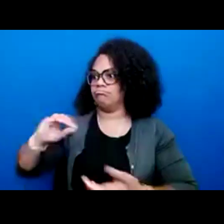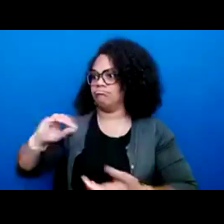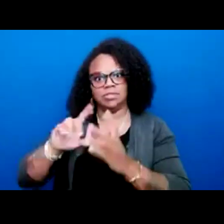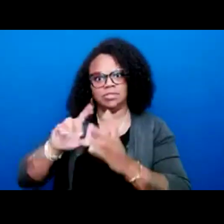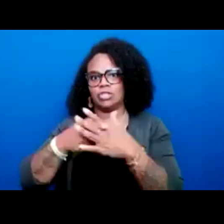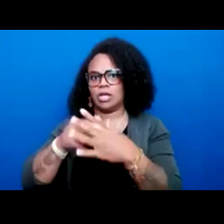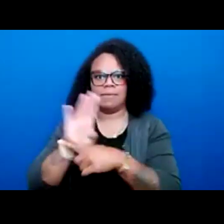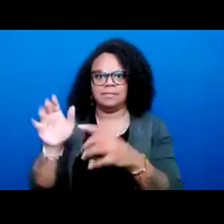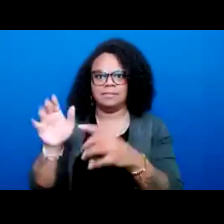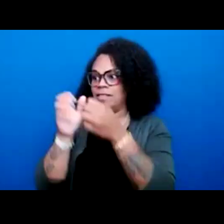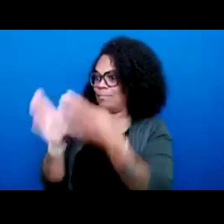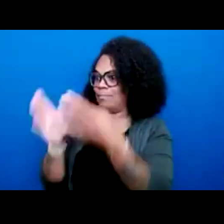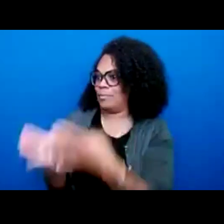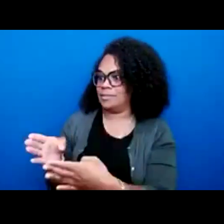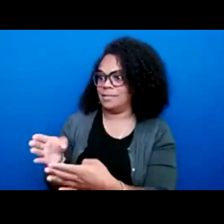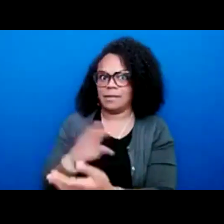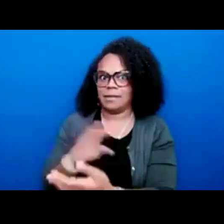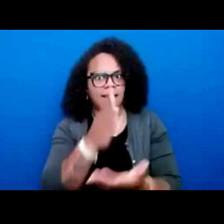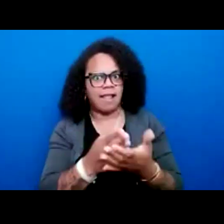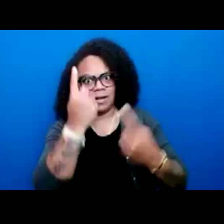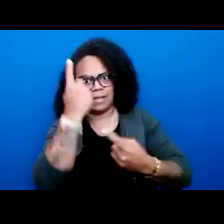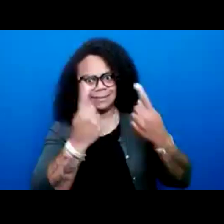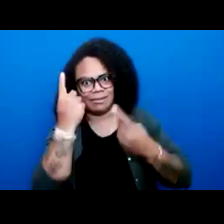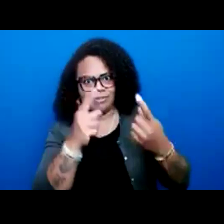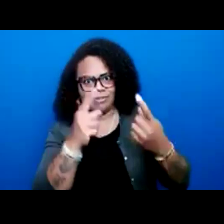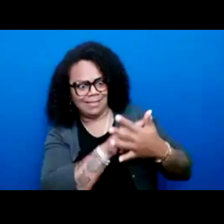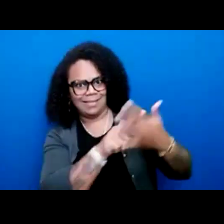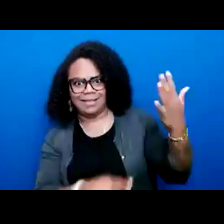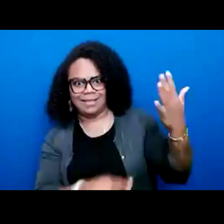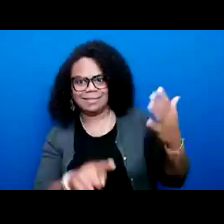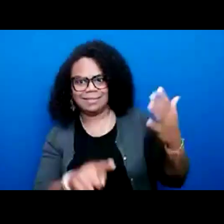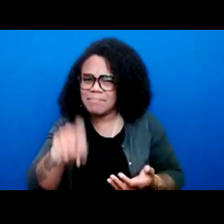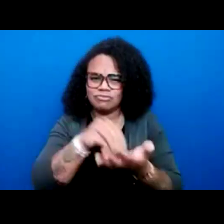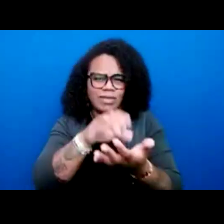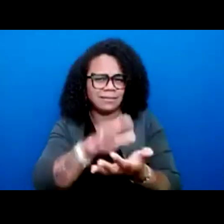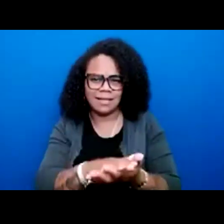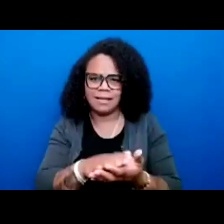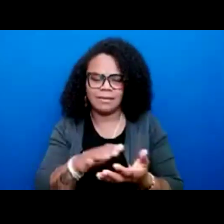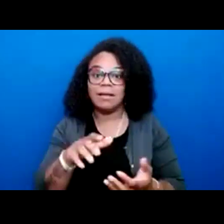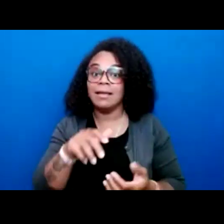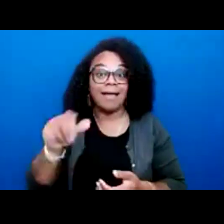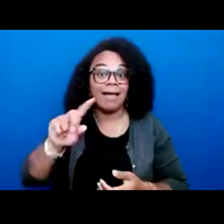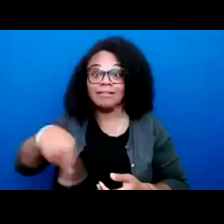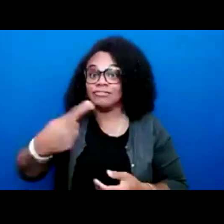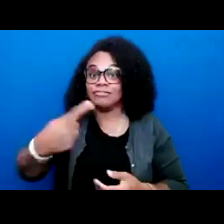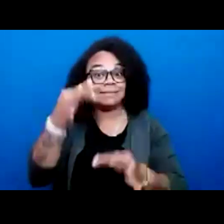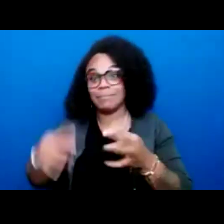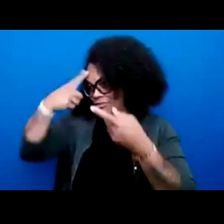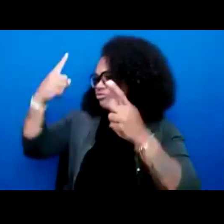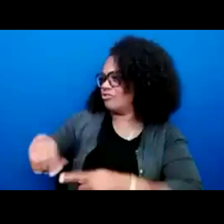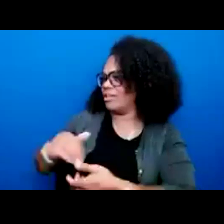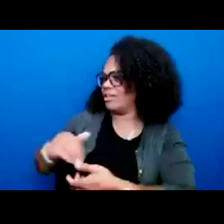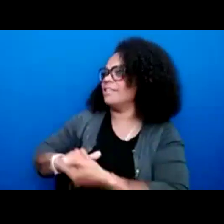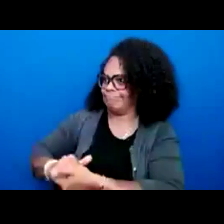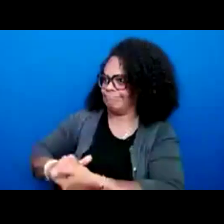kinds of things and then writing it down. Even if you don't hire a lawyer to prepare the actual document that you should have,